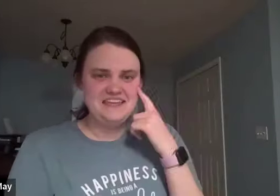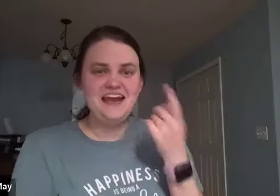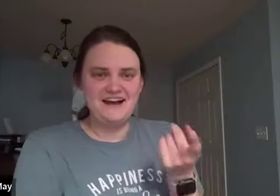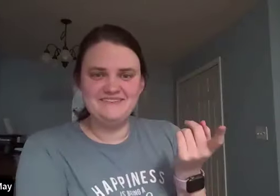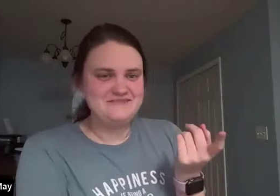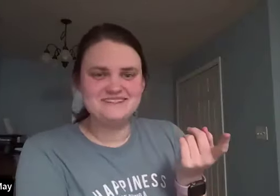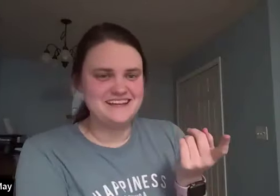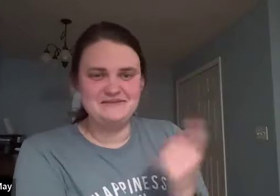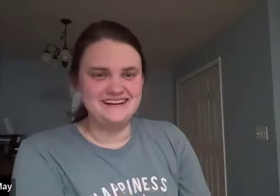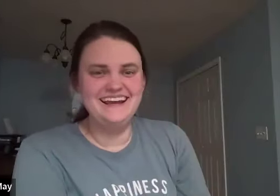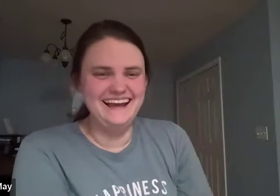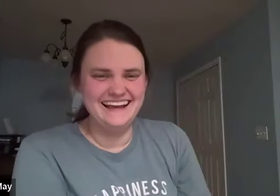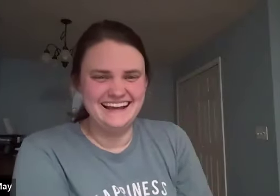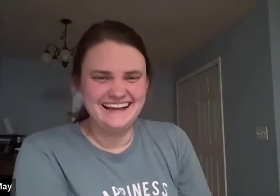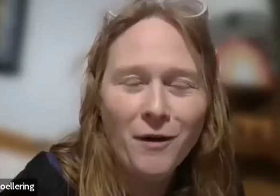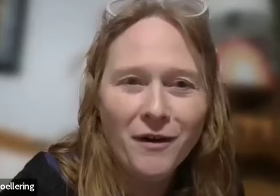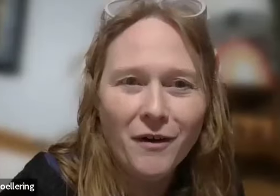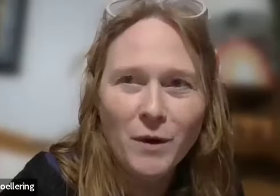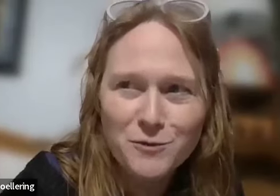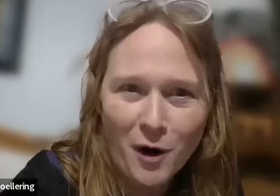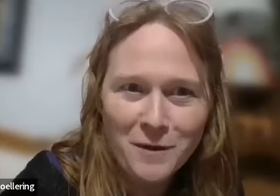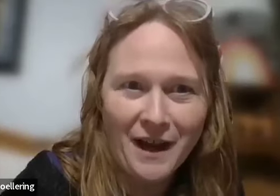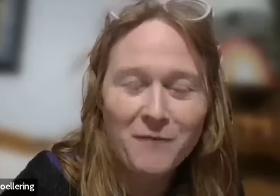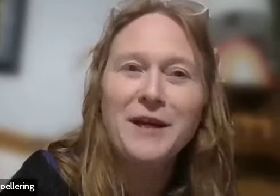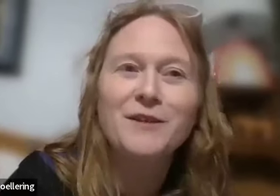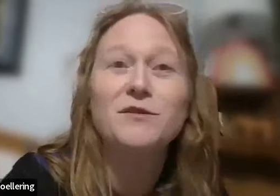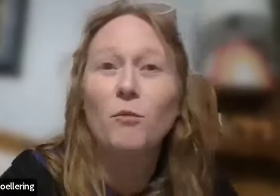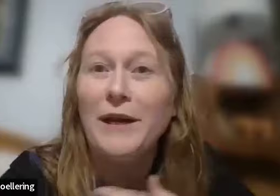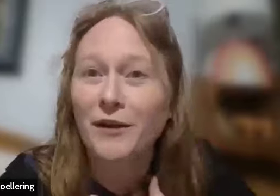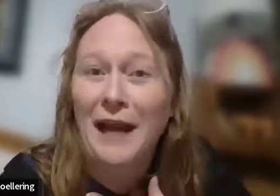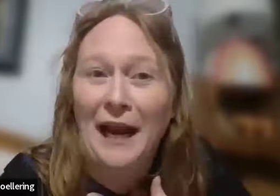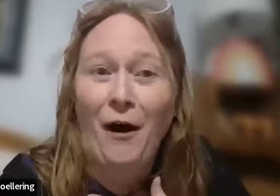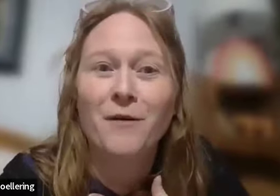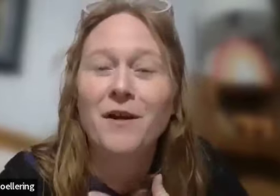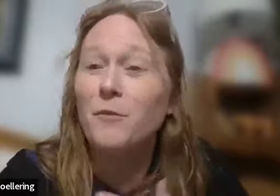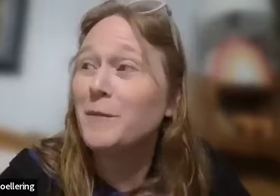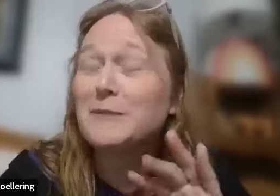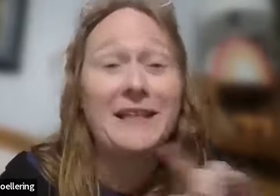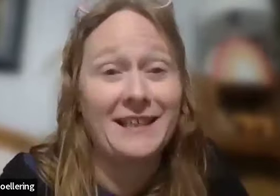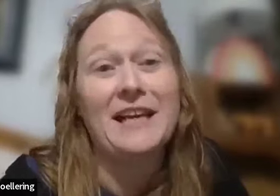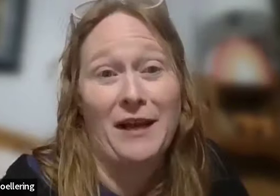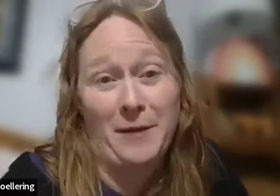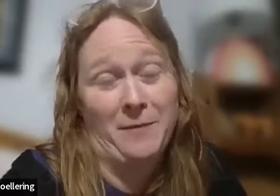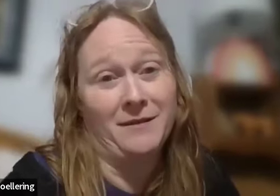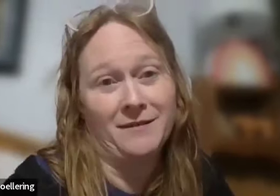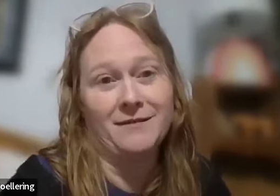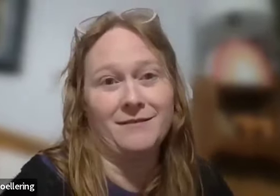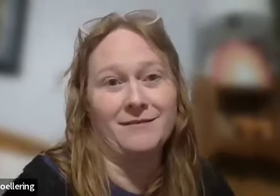Yeah, we've never done that one. How? What is wrong with that? I know, right? We're about to be kicked out of Alabama.